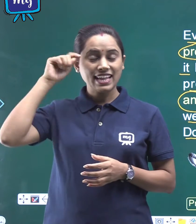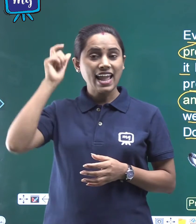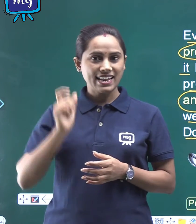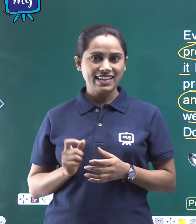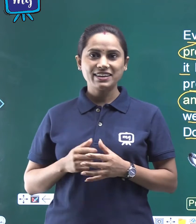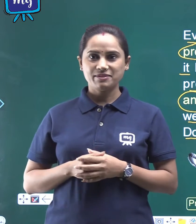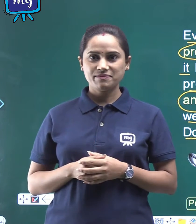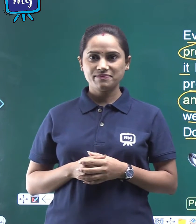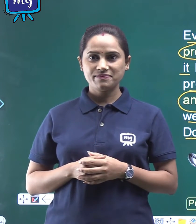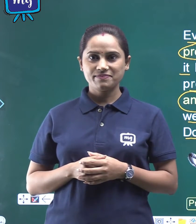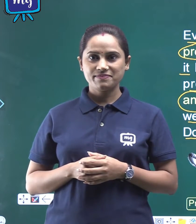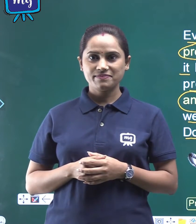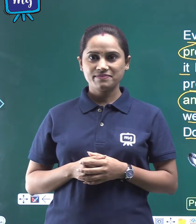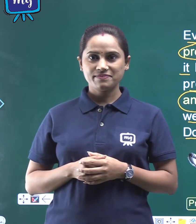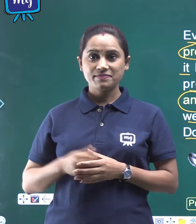Antique,